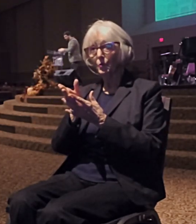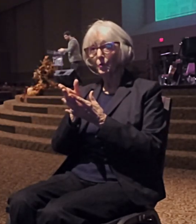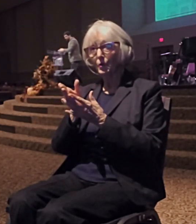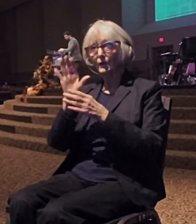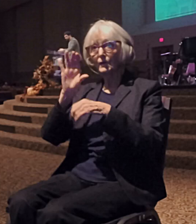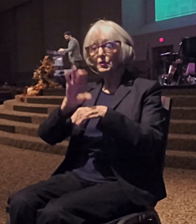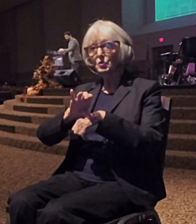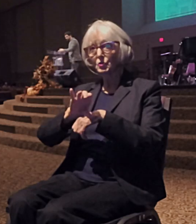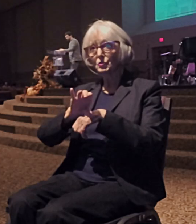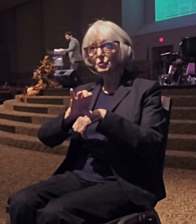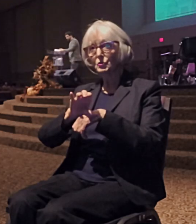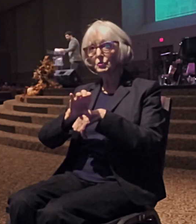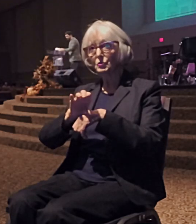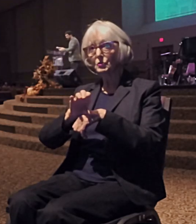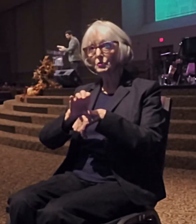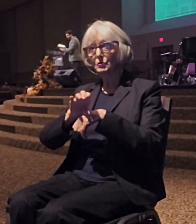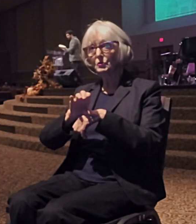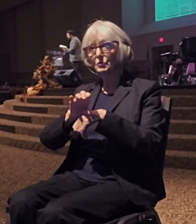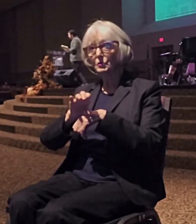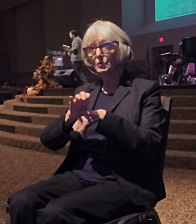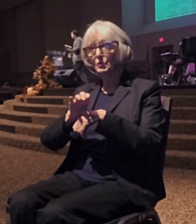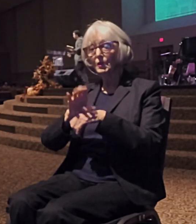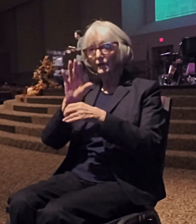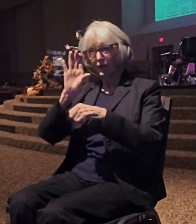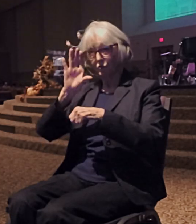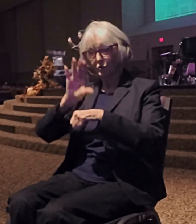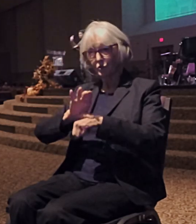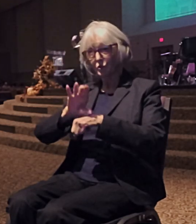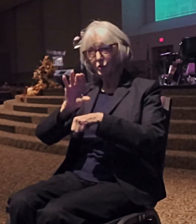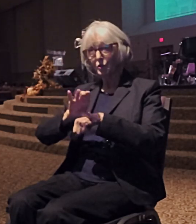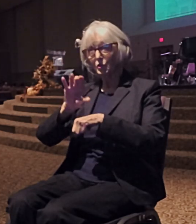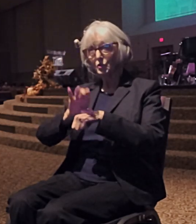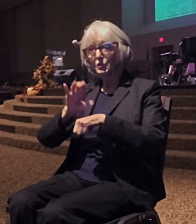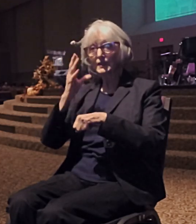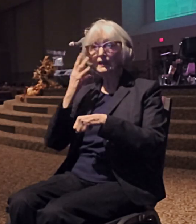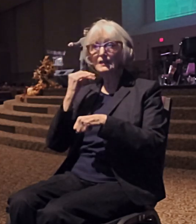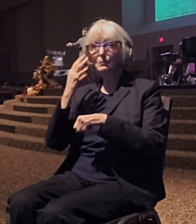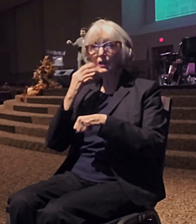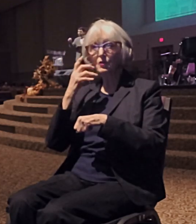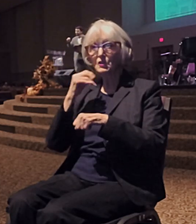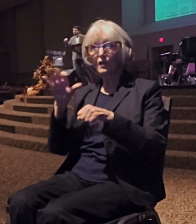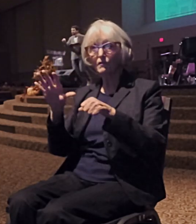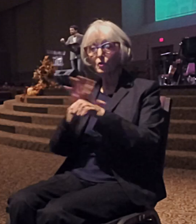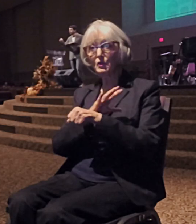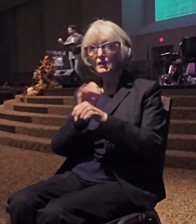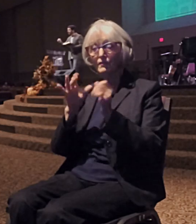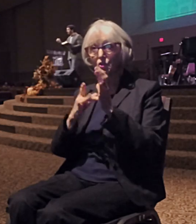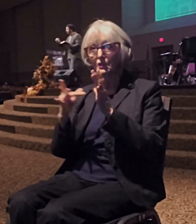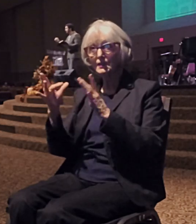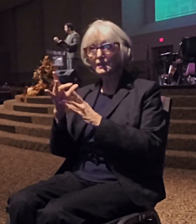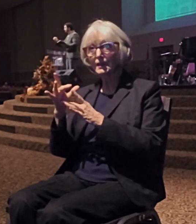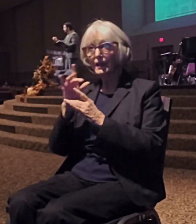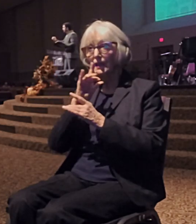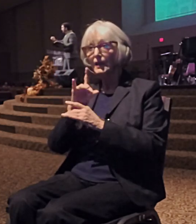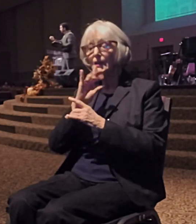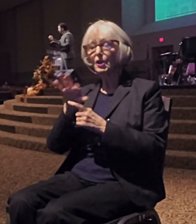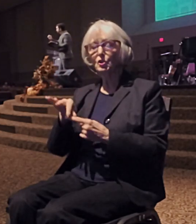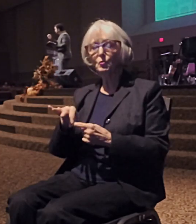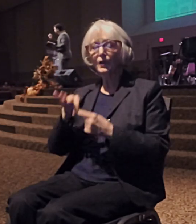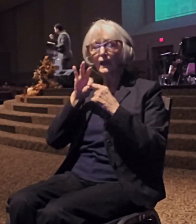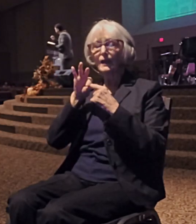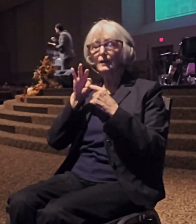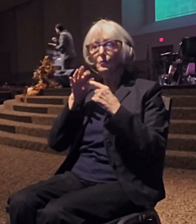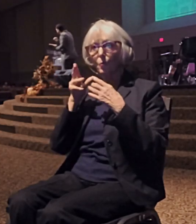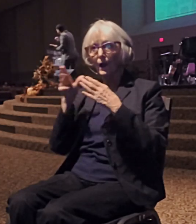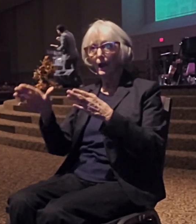the church. That the church experiences the fullness of Jesus in a unique way. And that